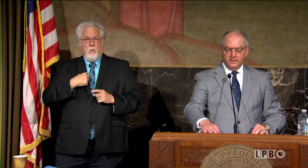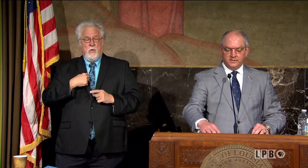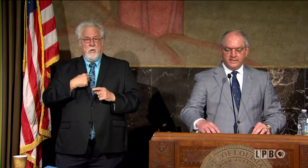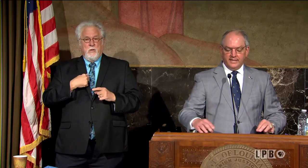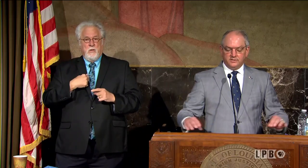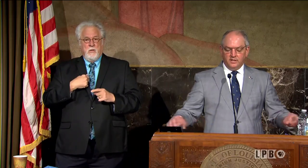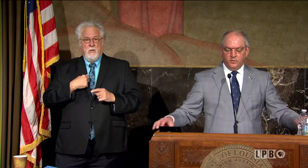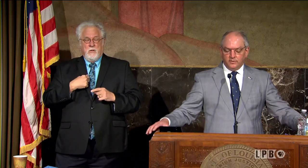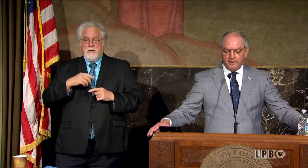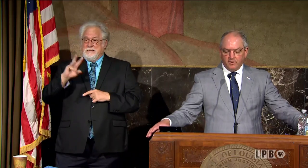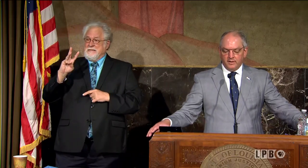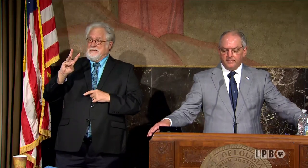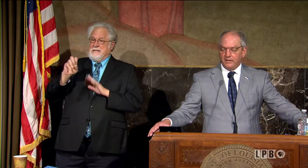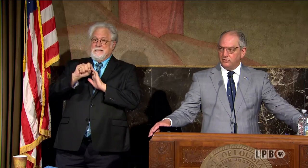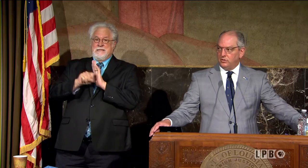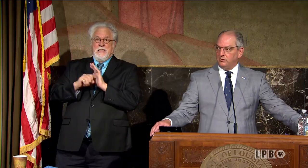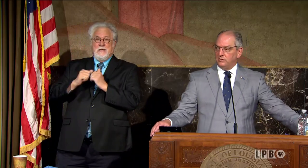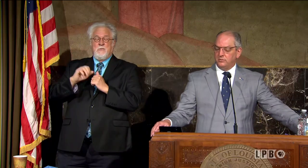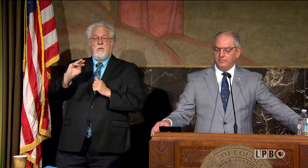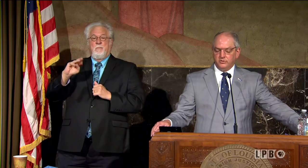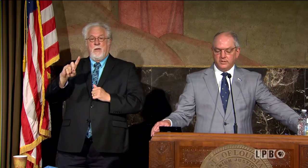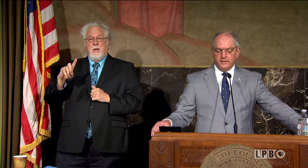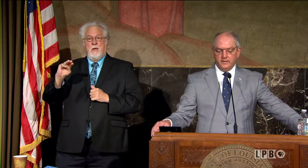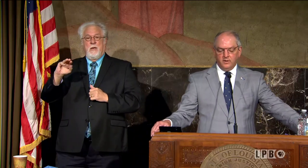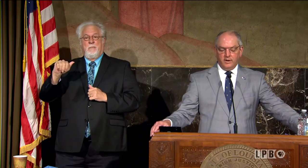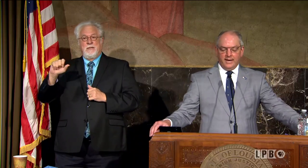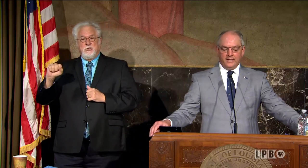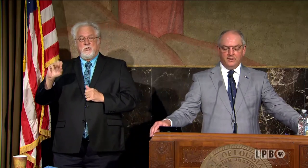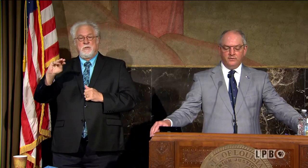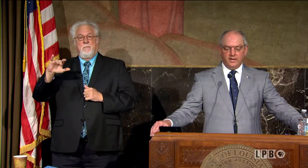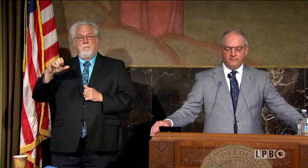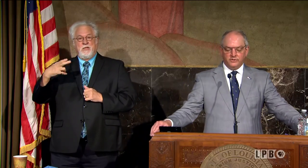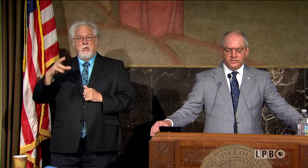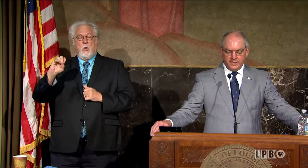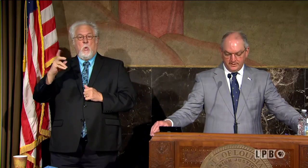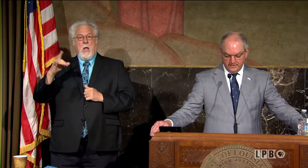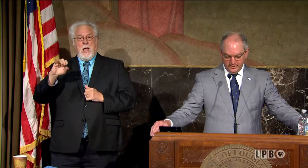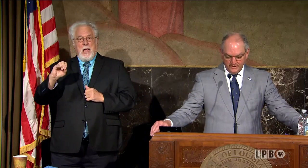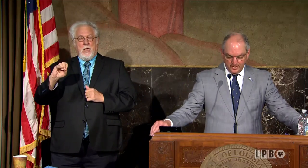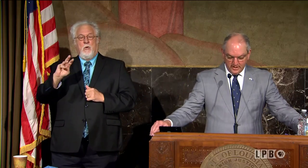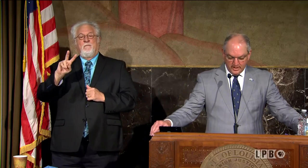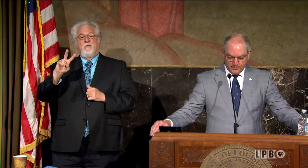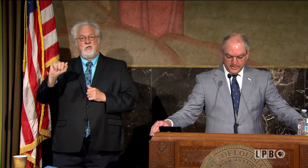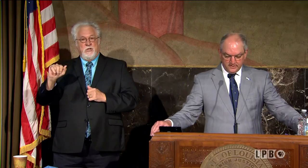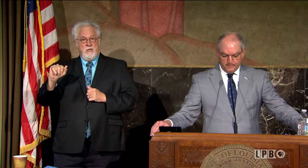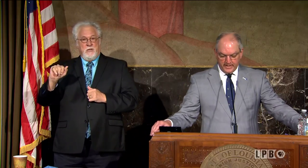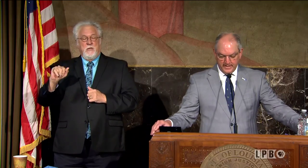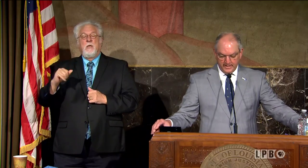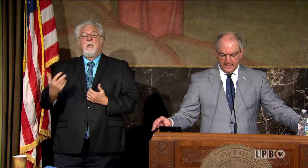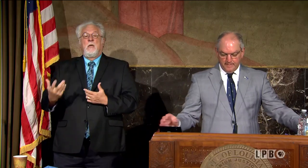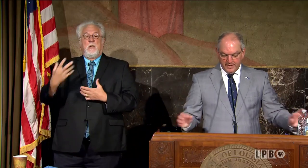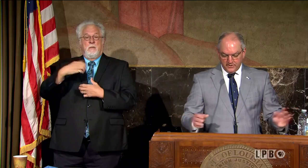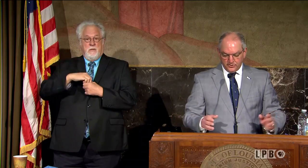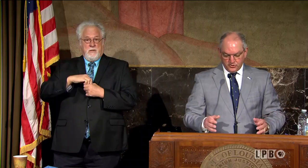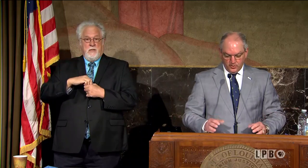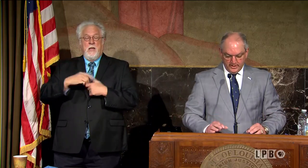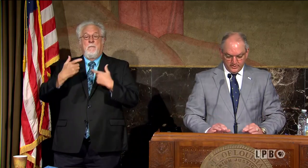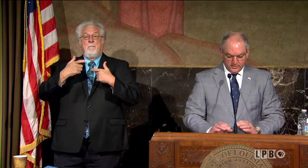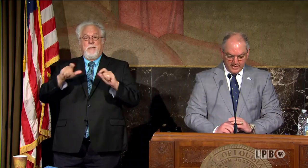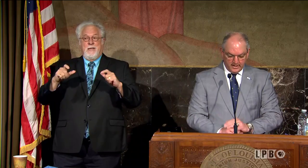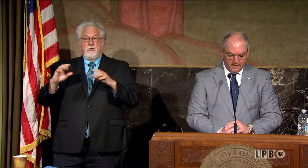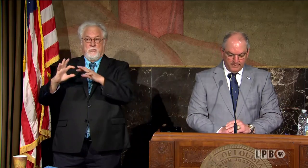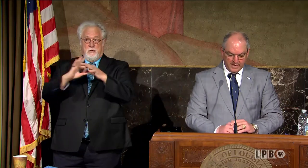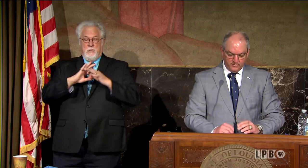6 states, along with Maryland, Massachusetts, Michigan, Ohio, and Virginia, participating in a major